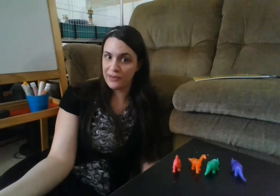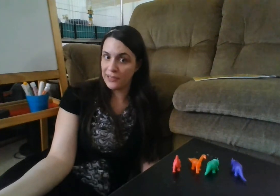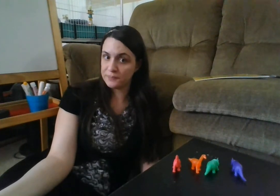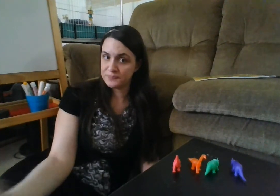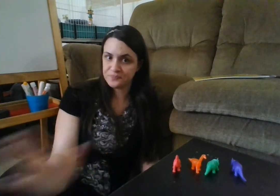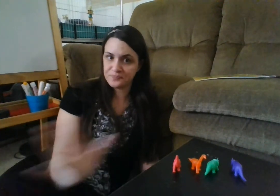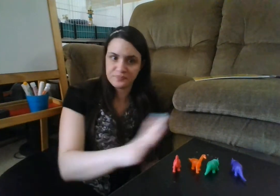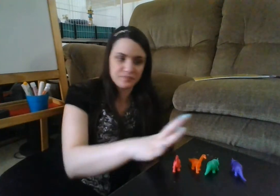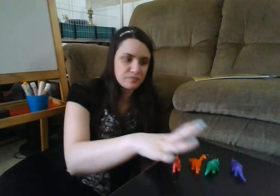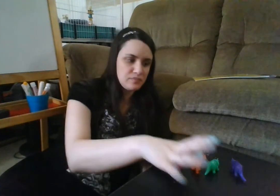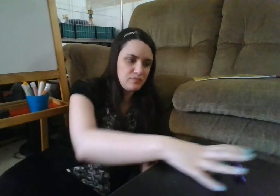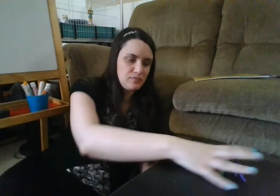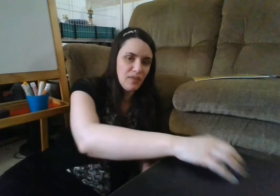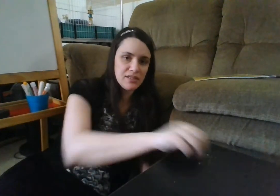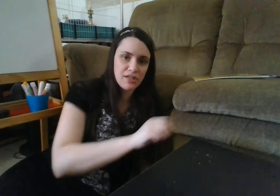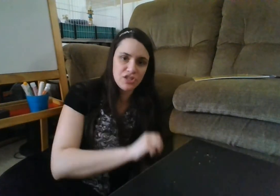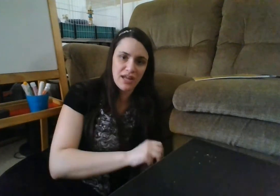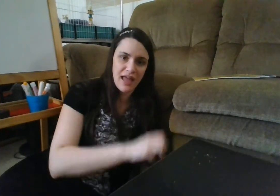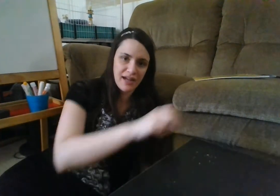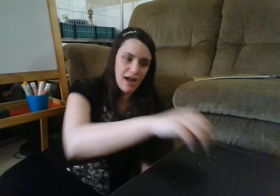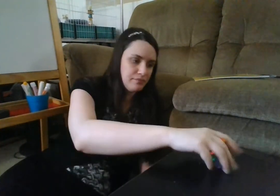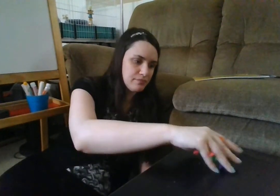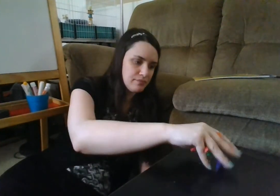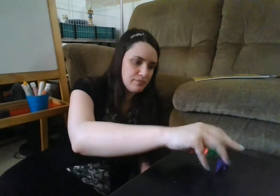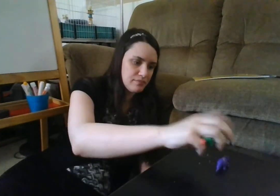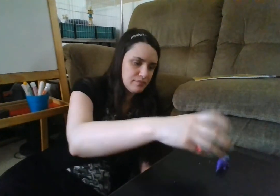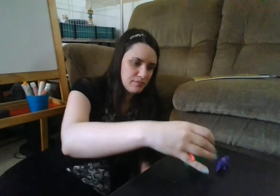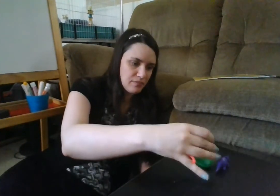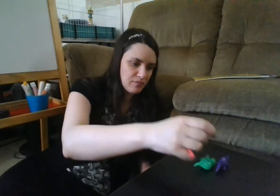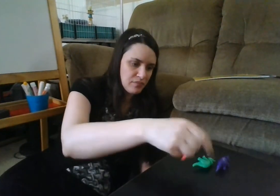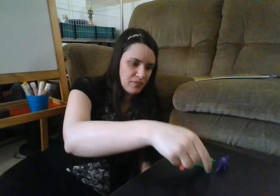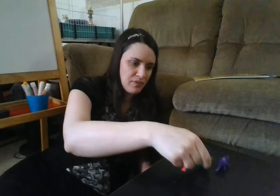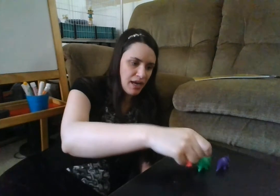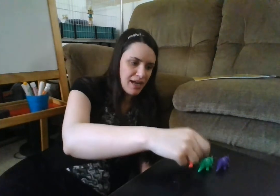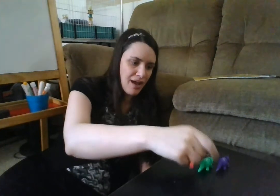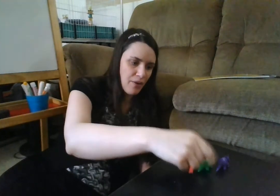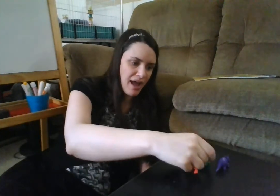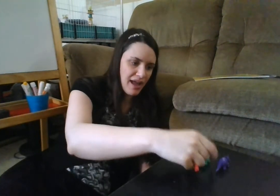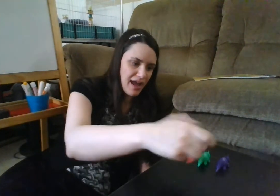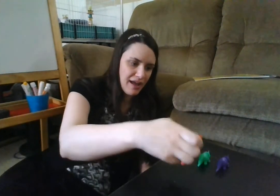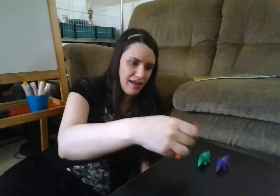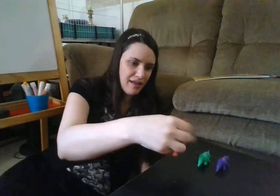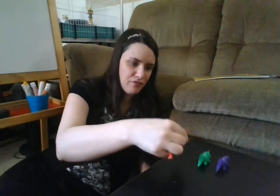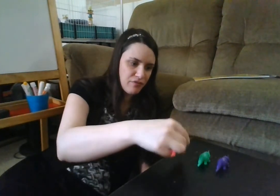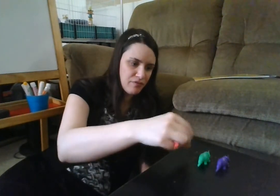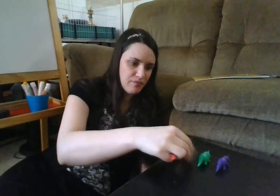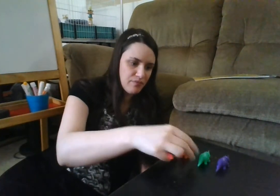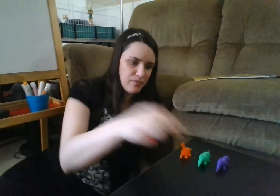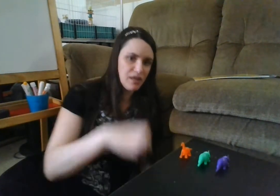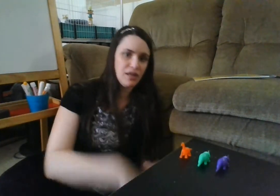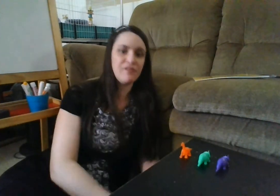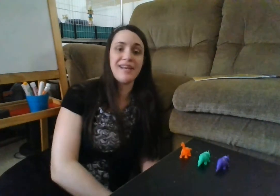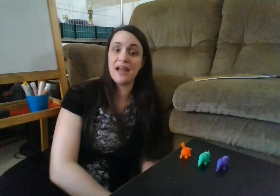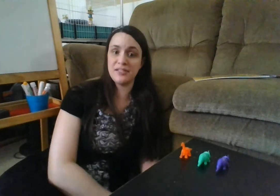right? So let's try that again. Right now I have 3